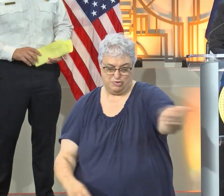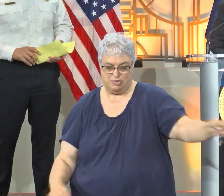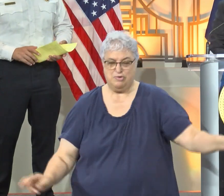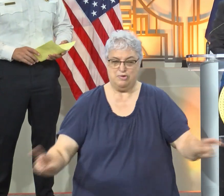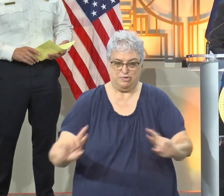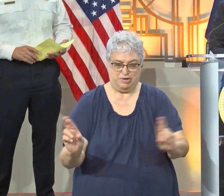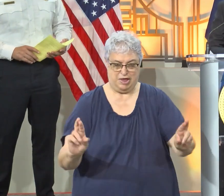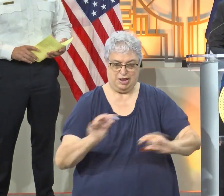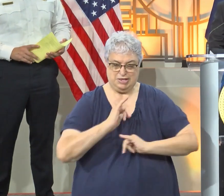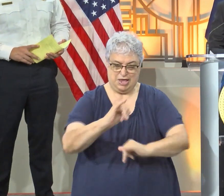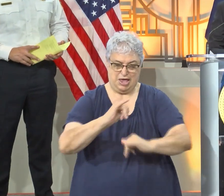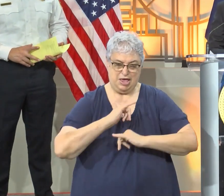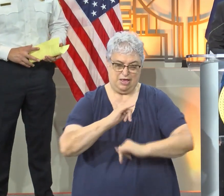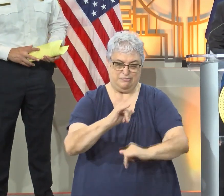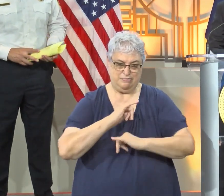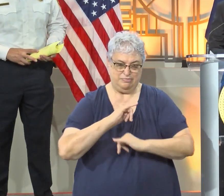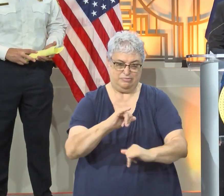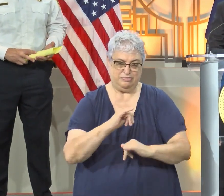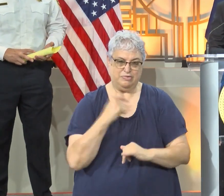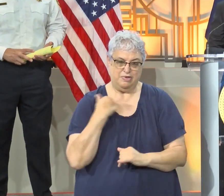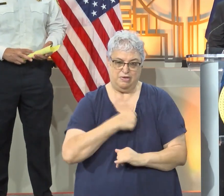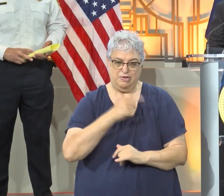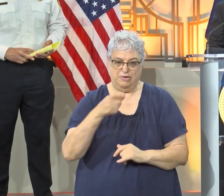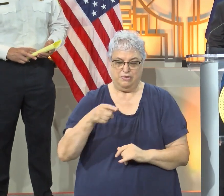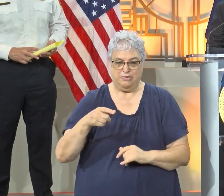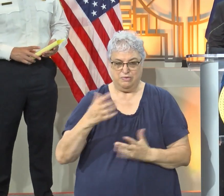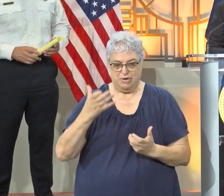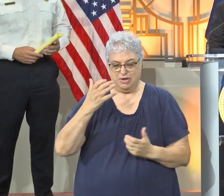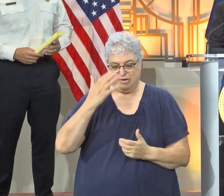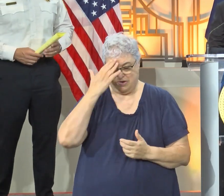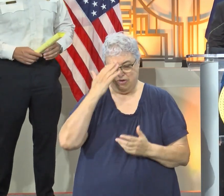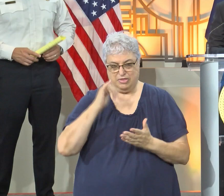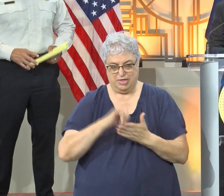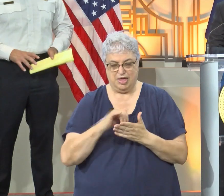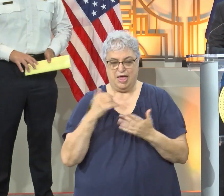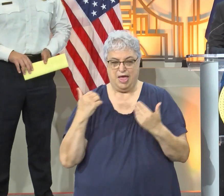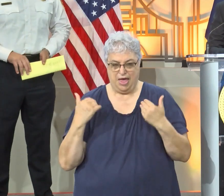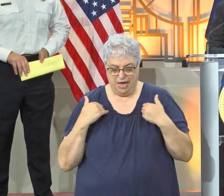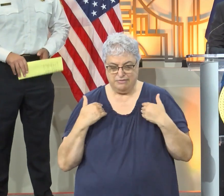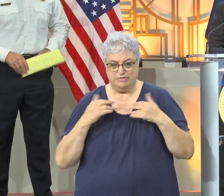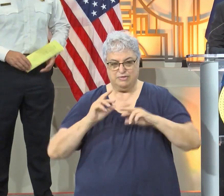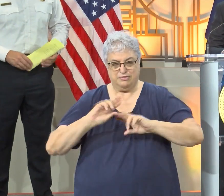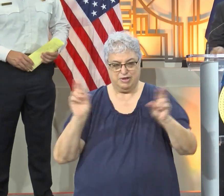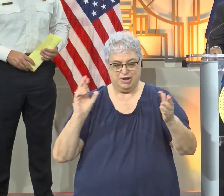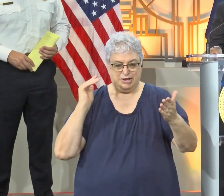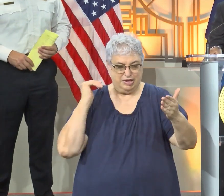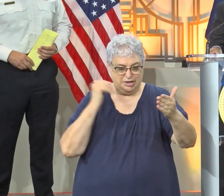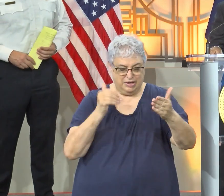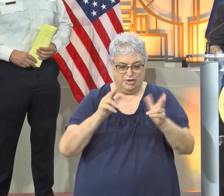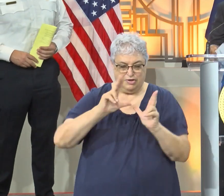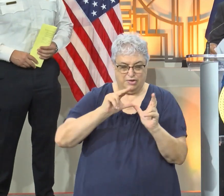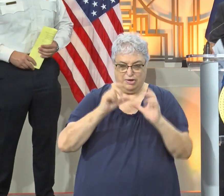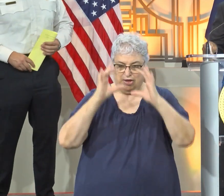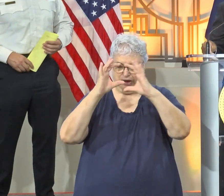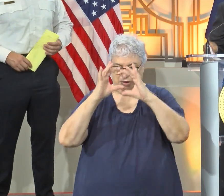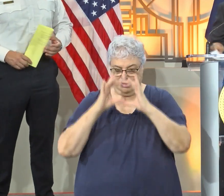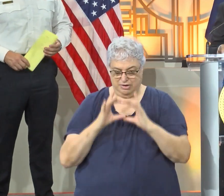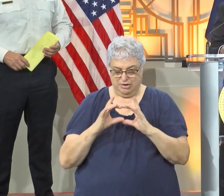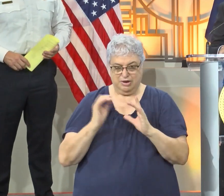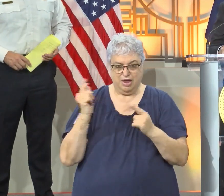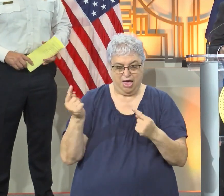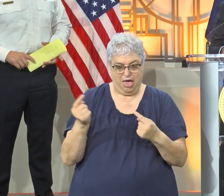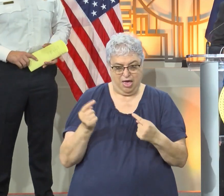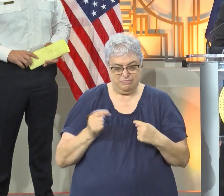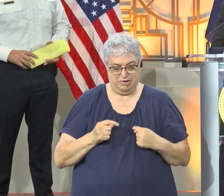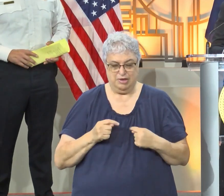get prepared, and we want to make sure that you know that there are systems that are approaching, and so please be weather